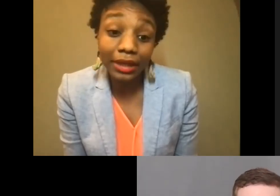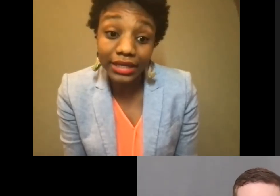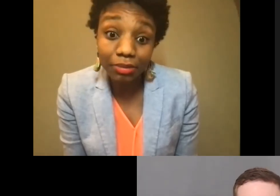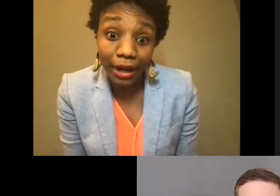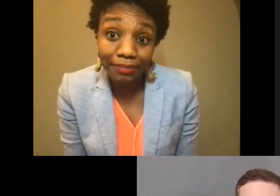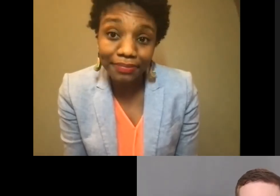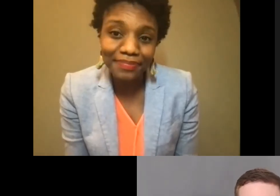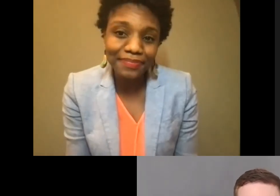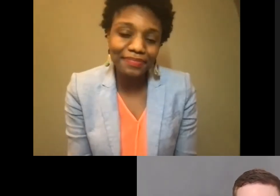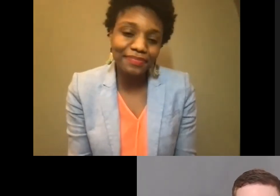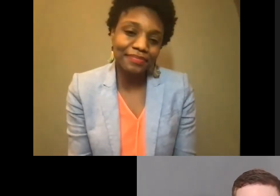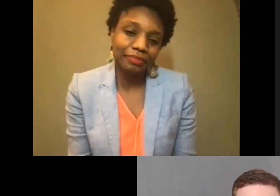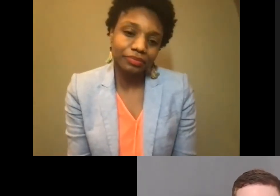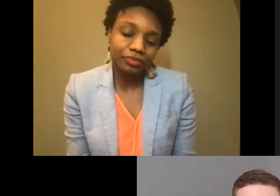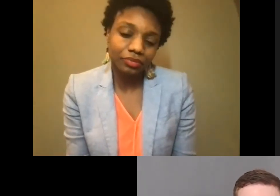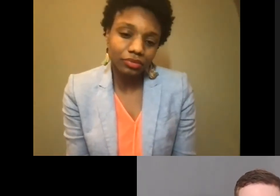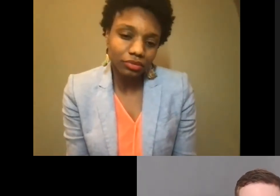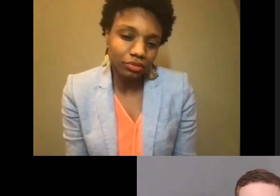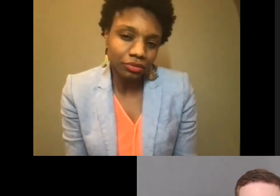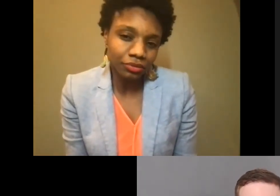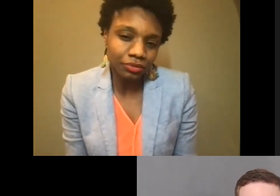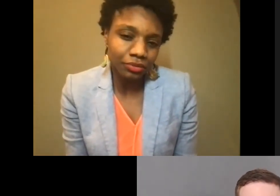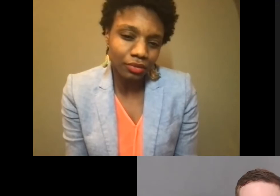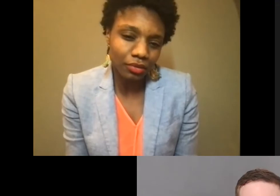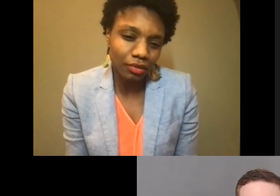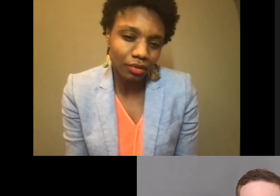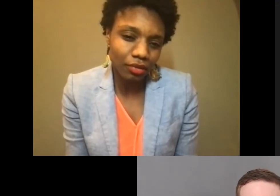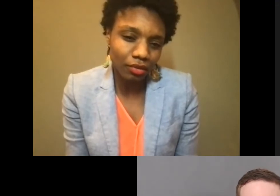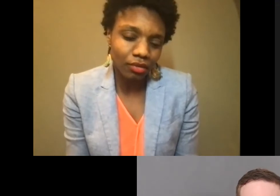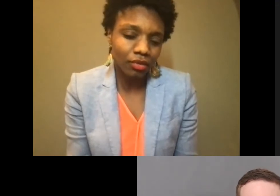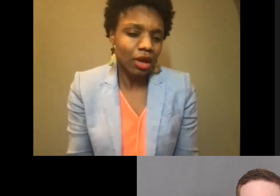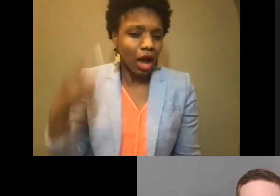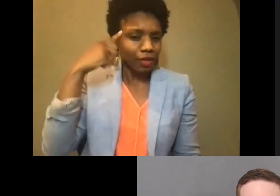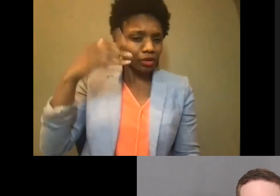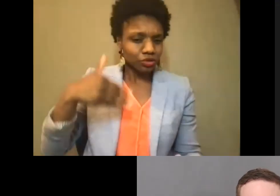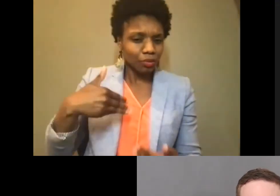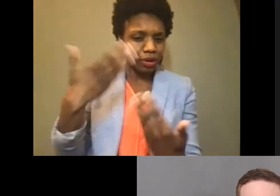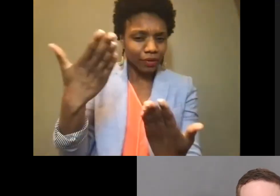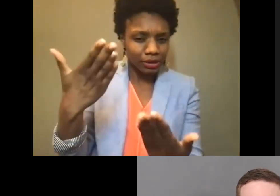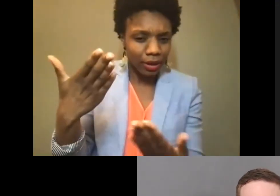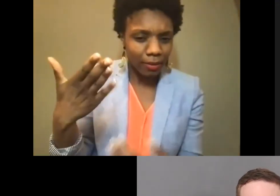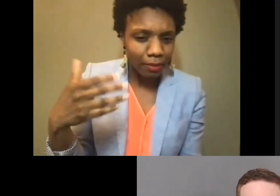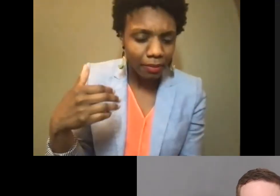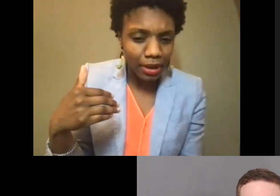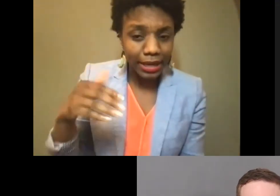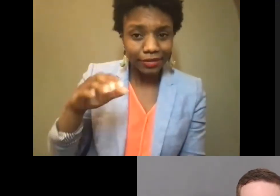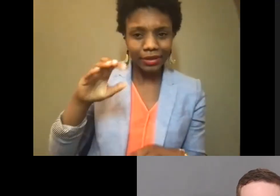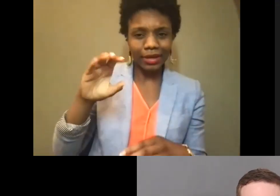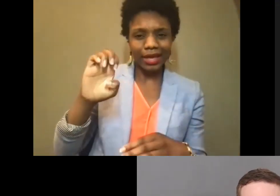Yes, Brett? Yeah, I think I started to bring it up in last week's executive meeting as well, but I'm